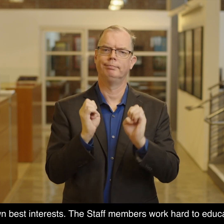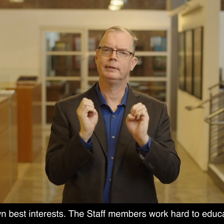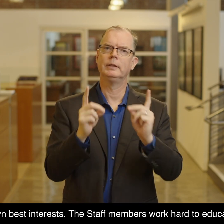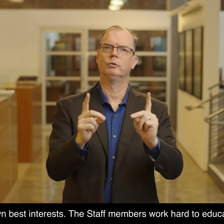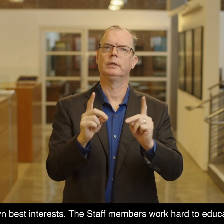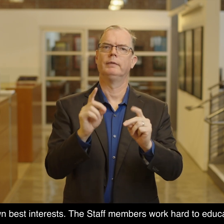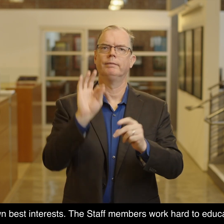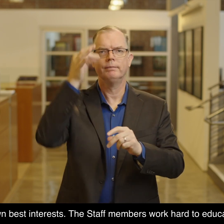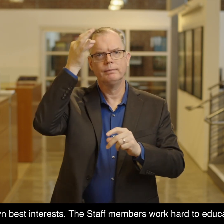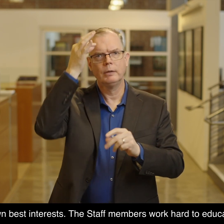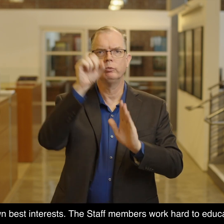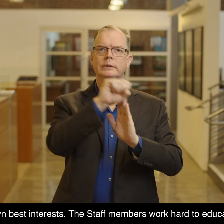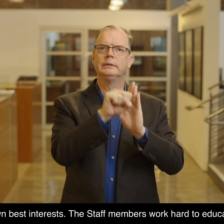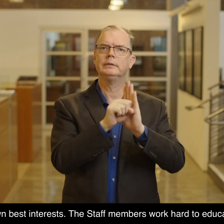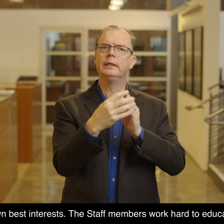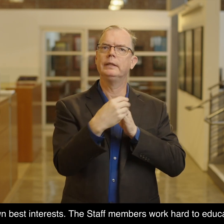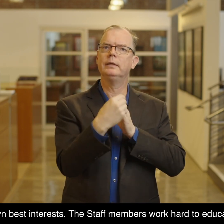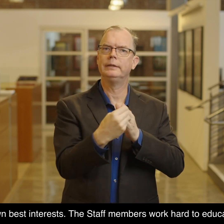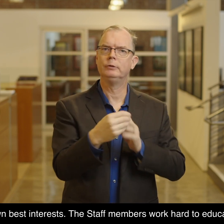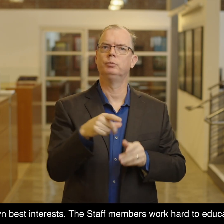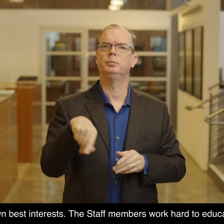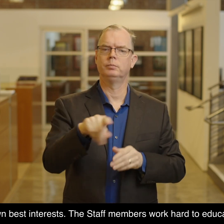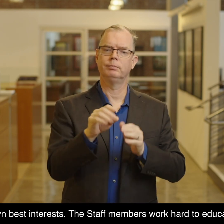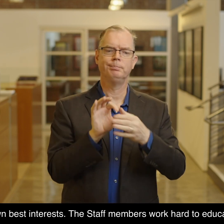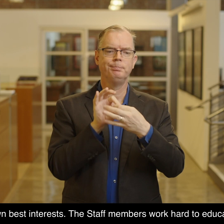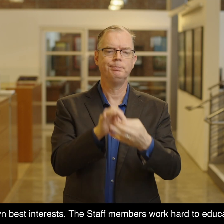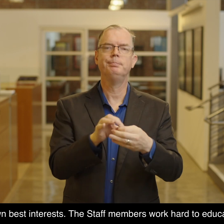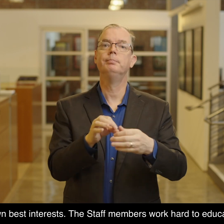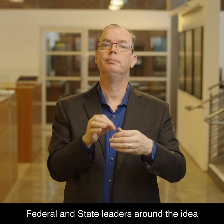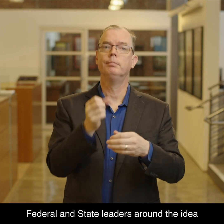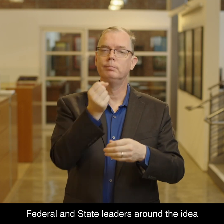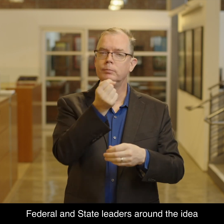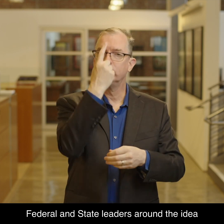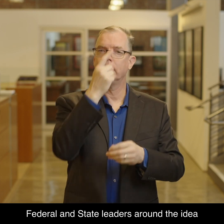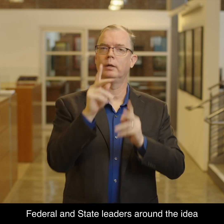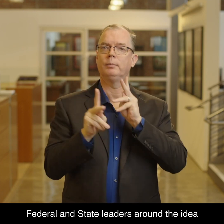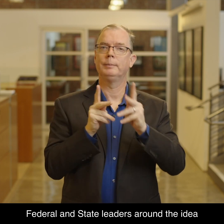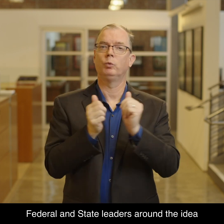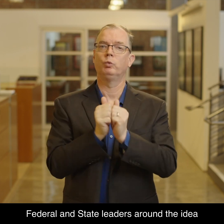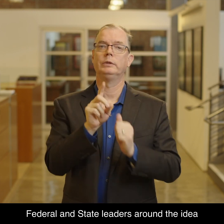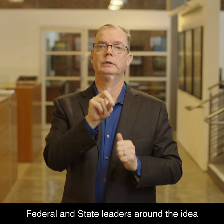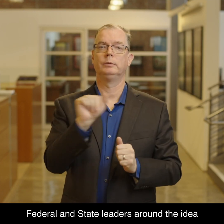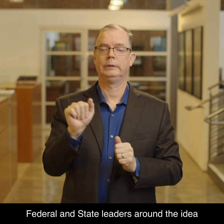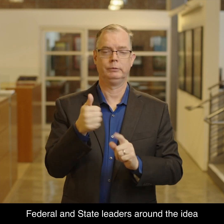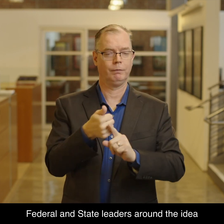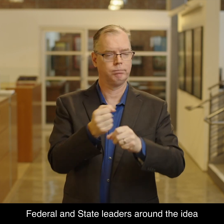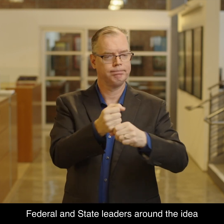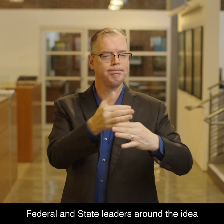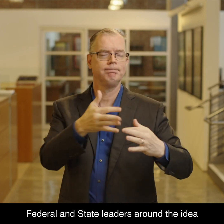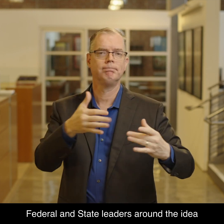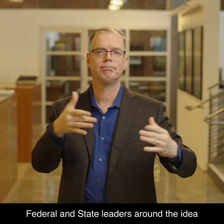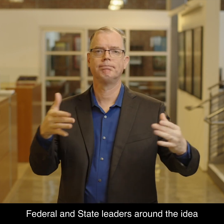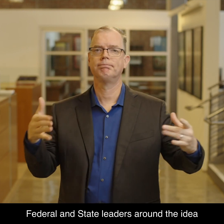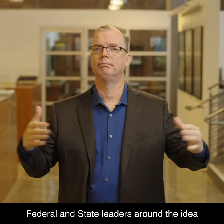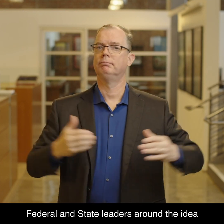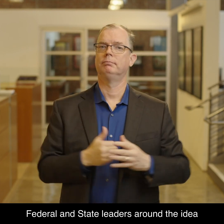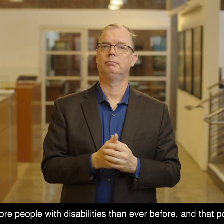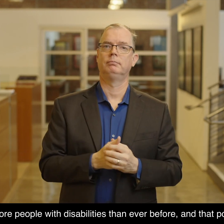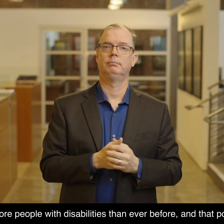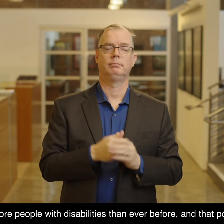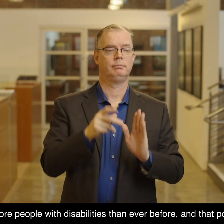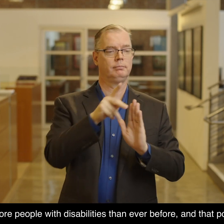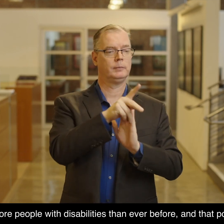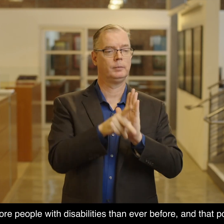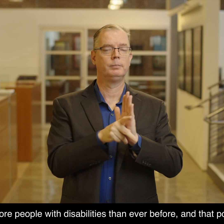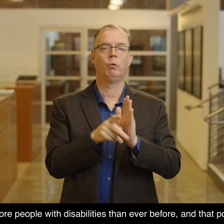interests. The staff members work hard to educate federal and state leaders around the idea